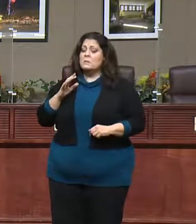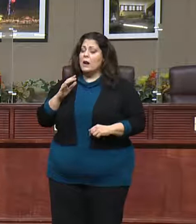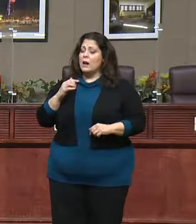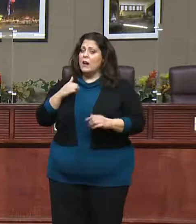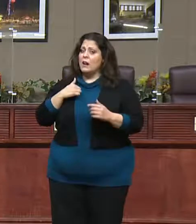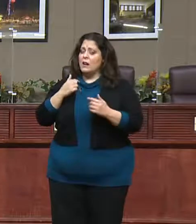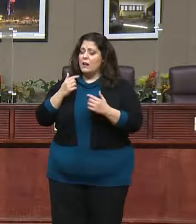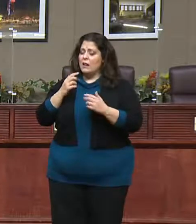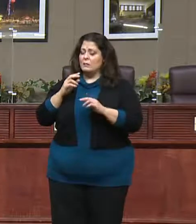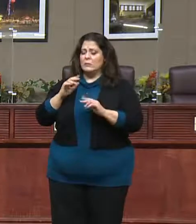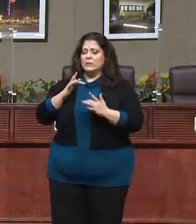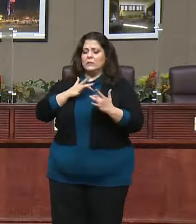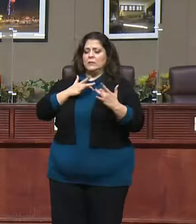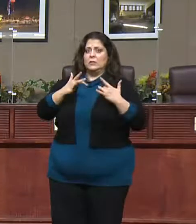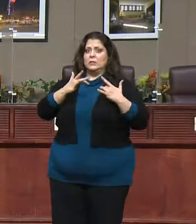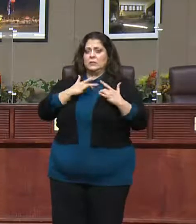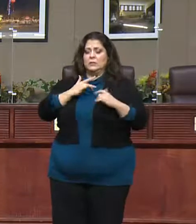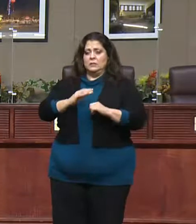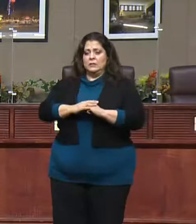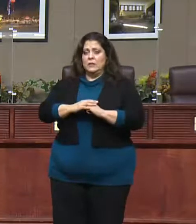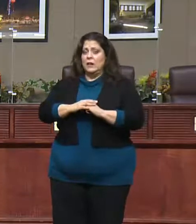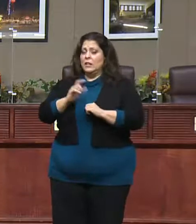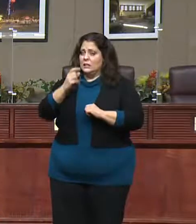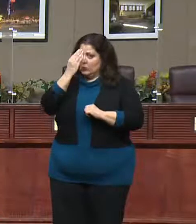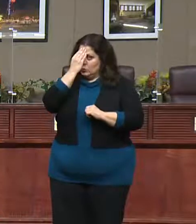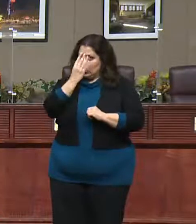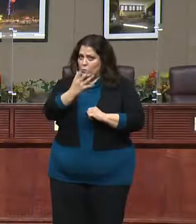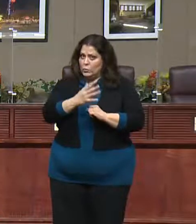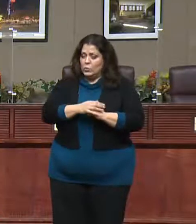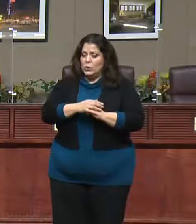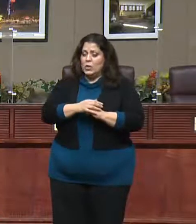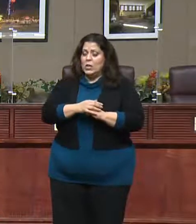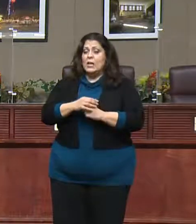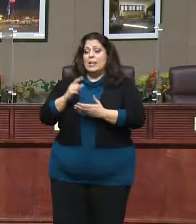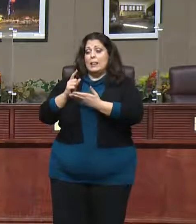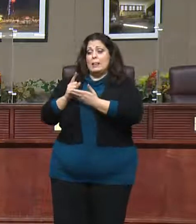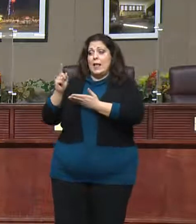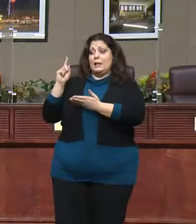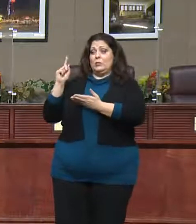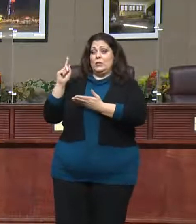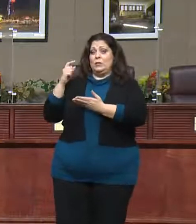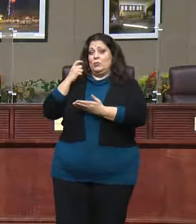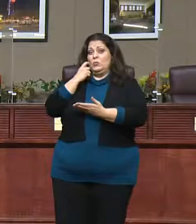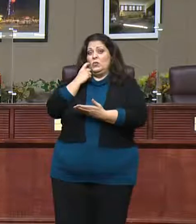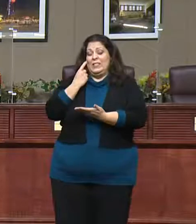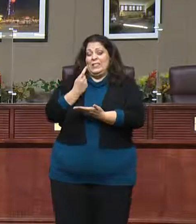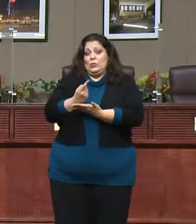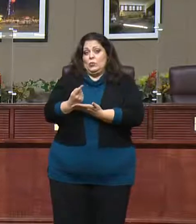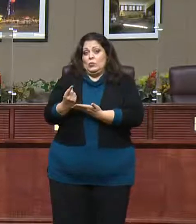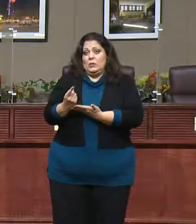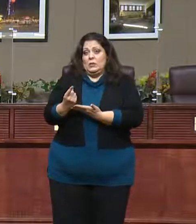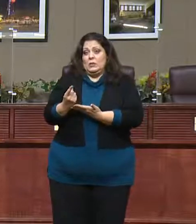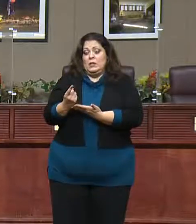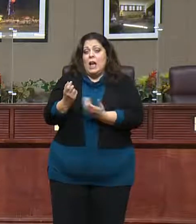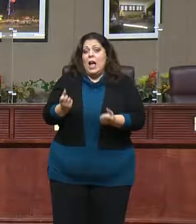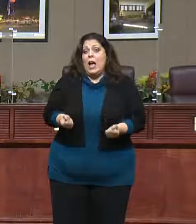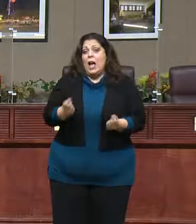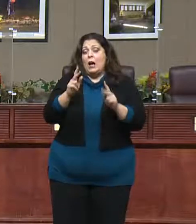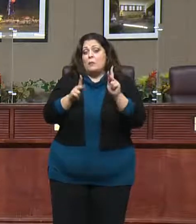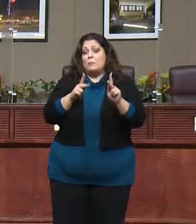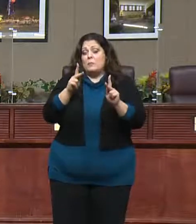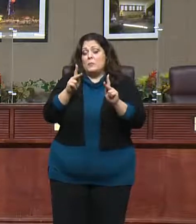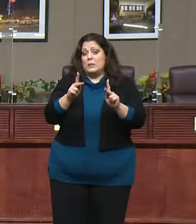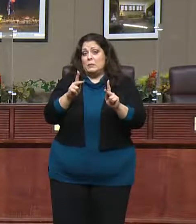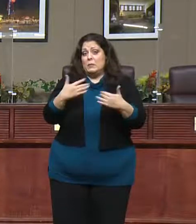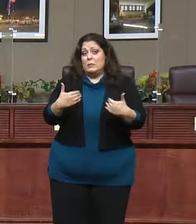care facilities. From the prior week to the last week that just finished, we doubled the number of individuals